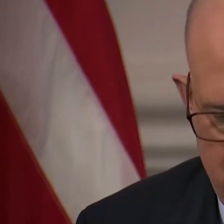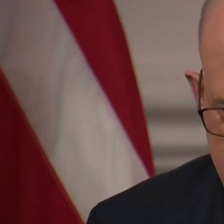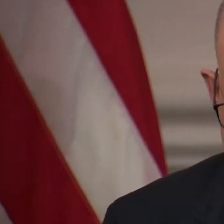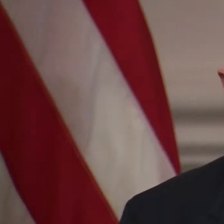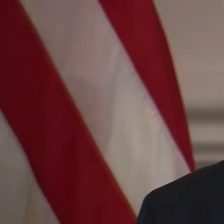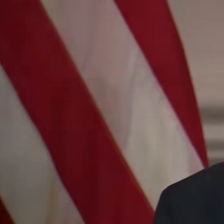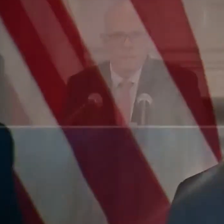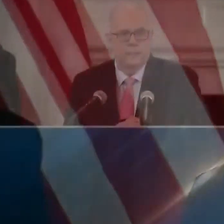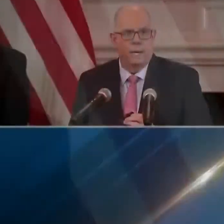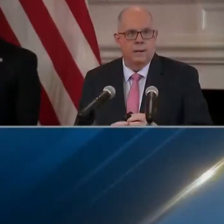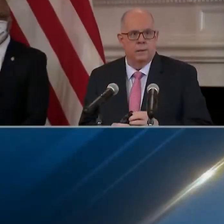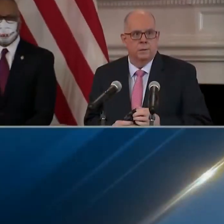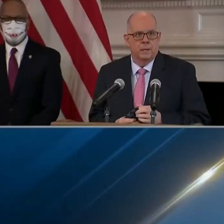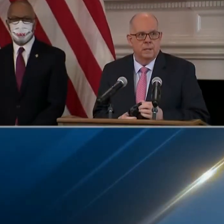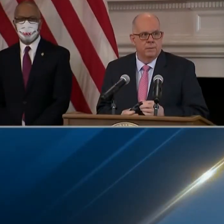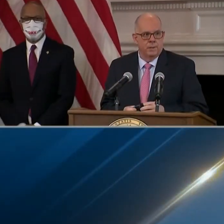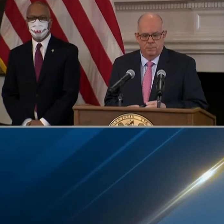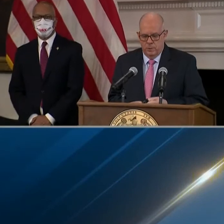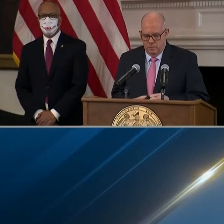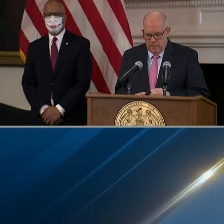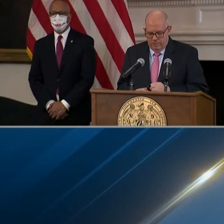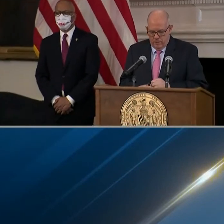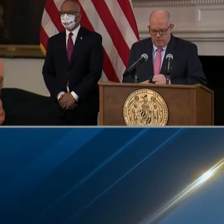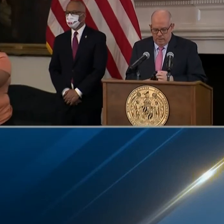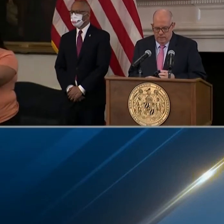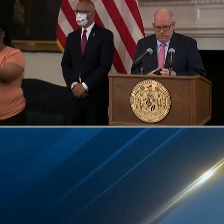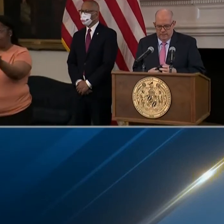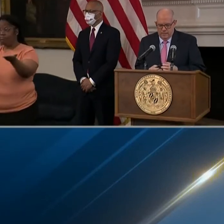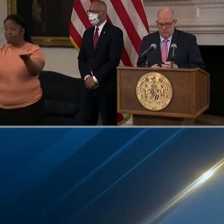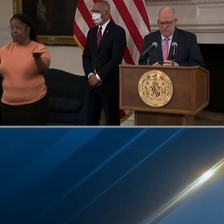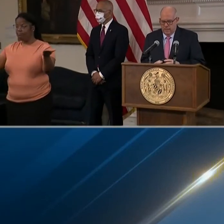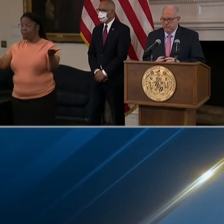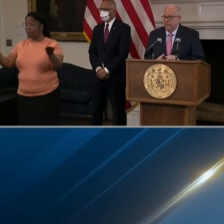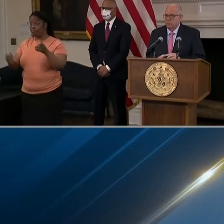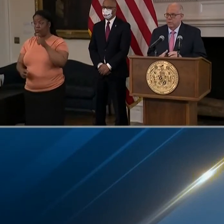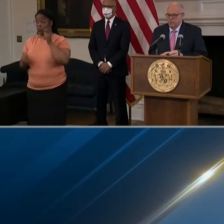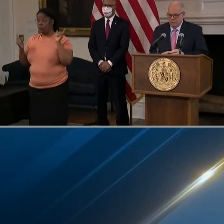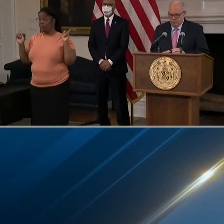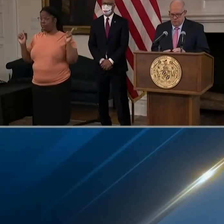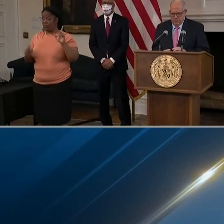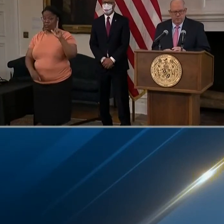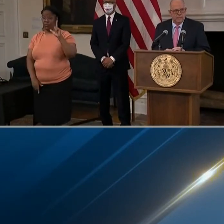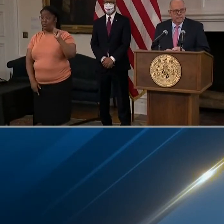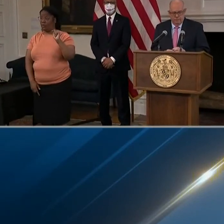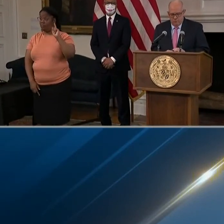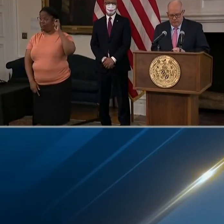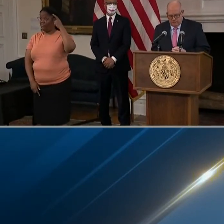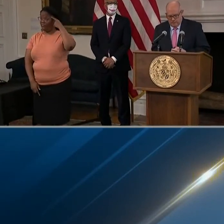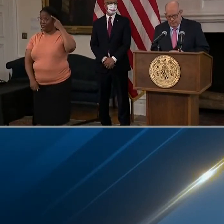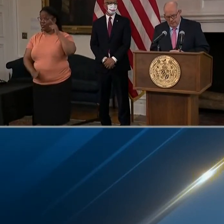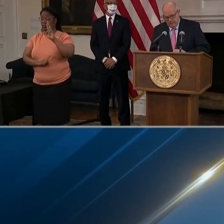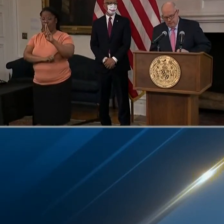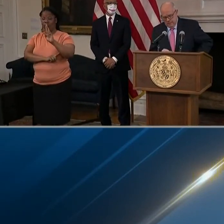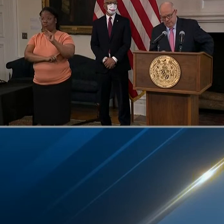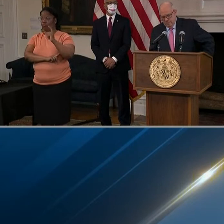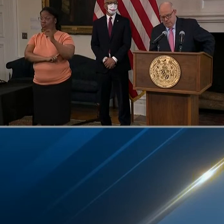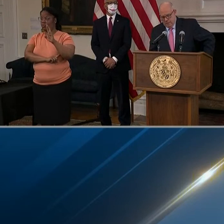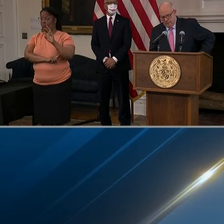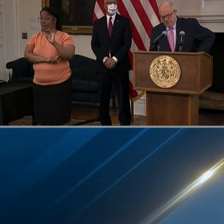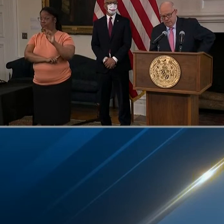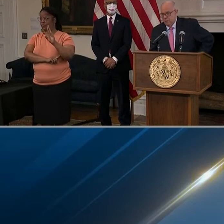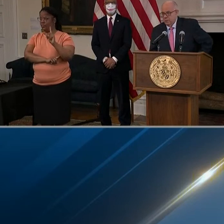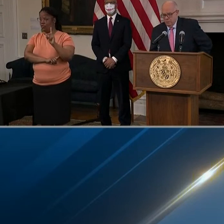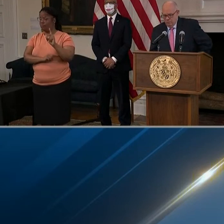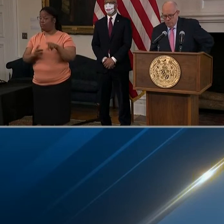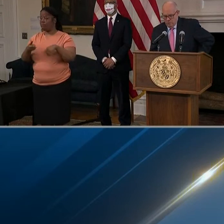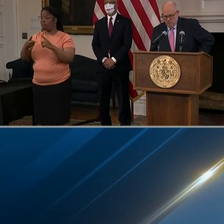Afternoon. Joining me today are Lieutenant Governor Boyd Rutherford and Dr. Ted Delbridge, who's the Executive Director of the